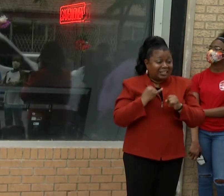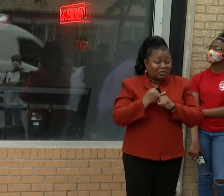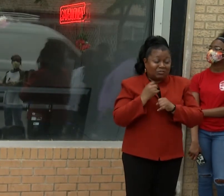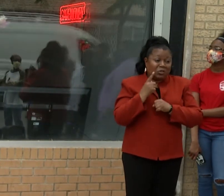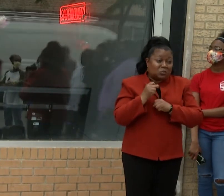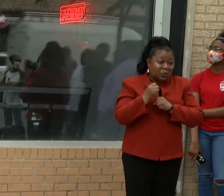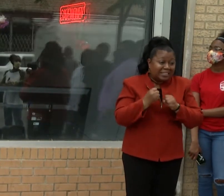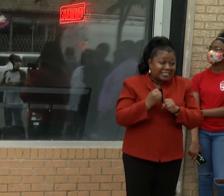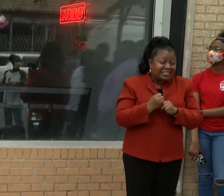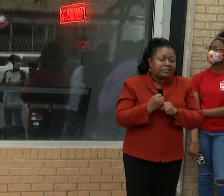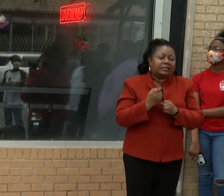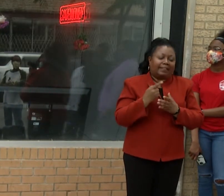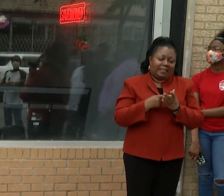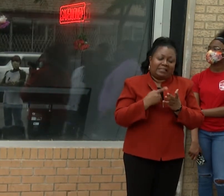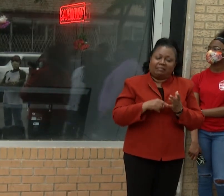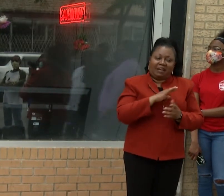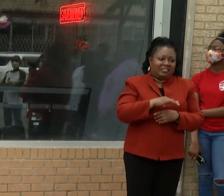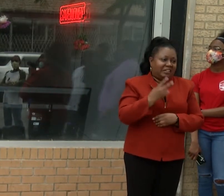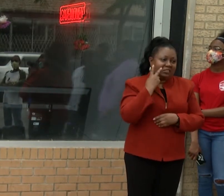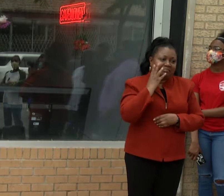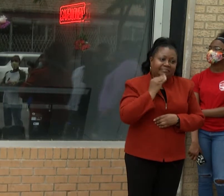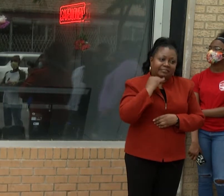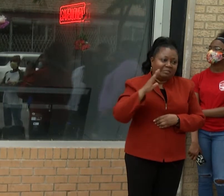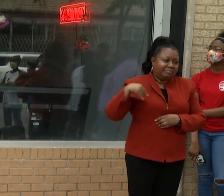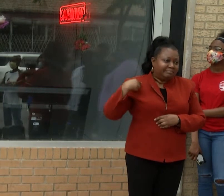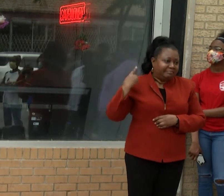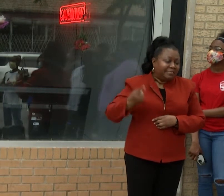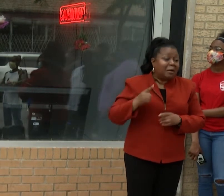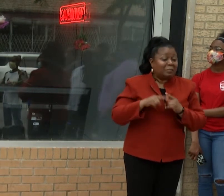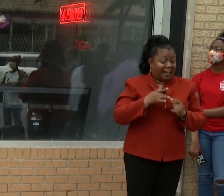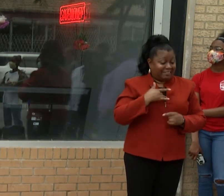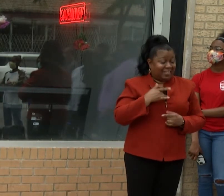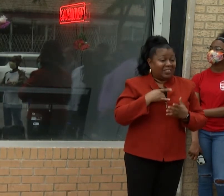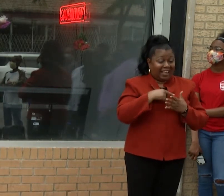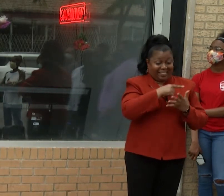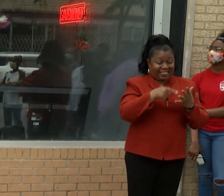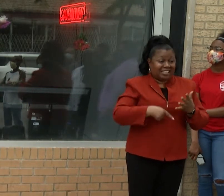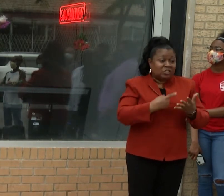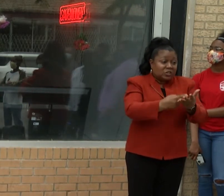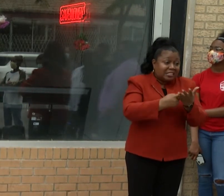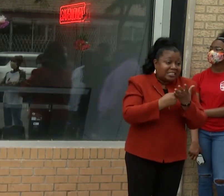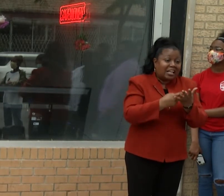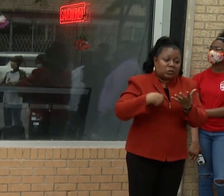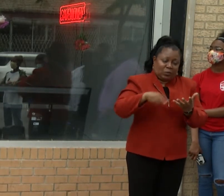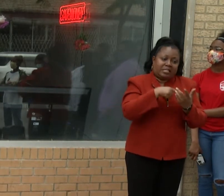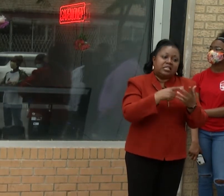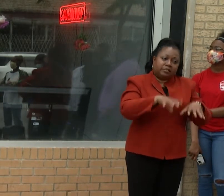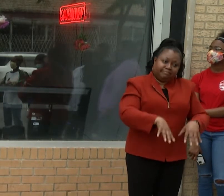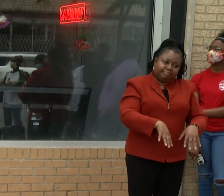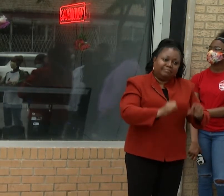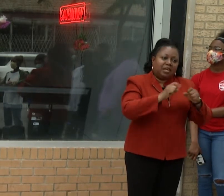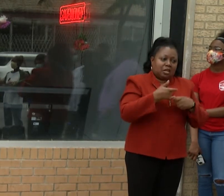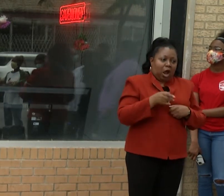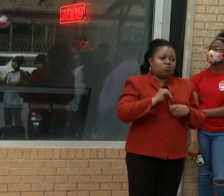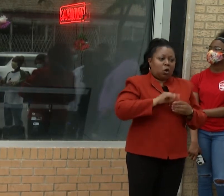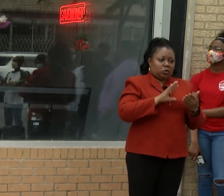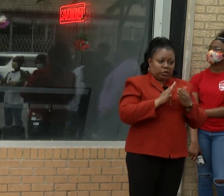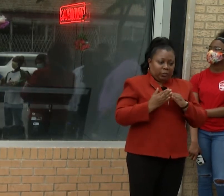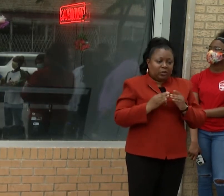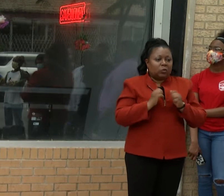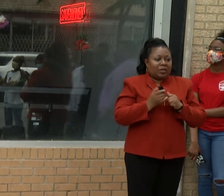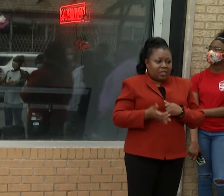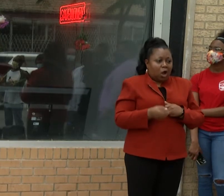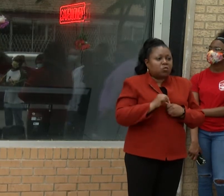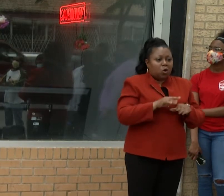now, this is something that I've never seen before. But I really feel that these are discussions that we need to be having in our own communities with